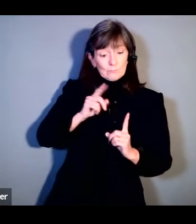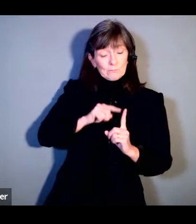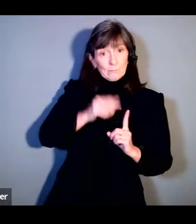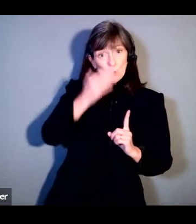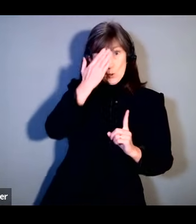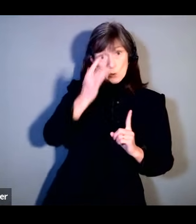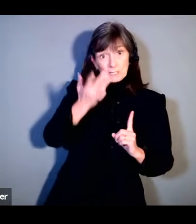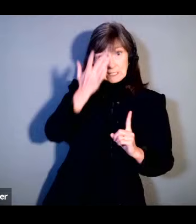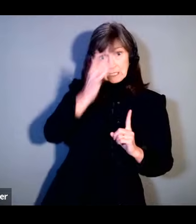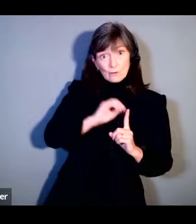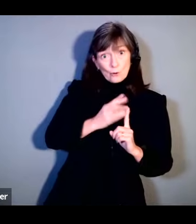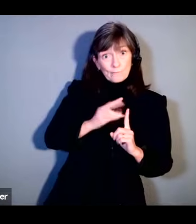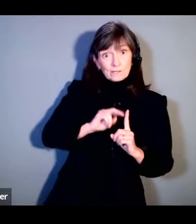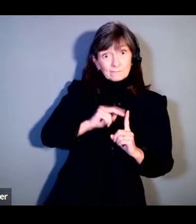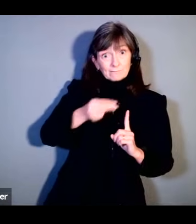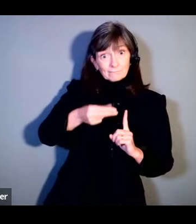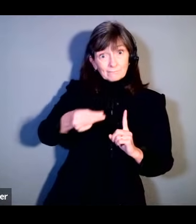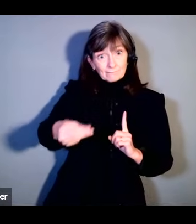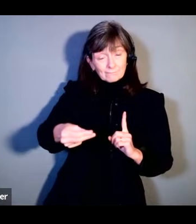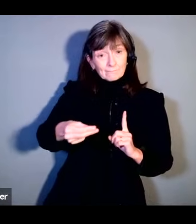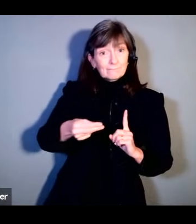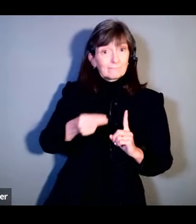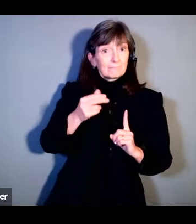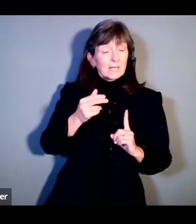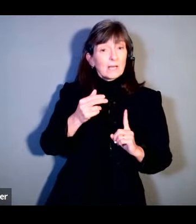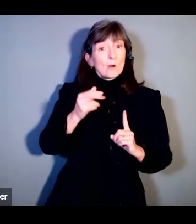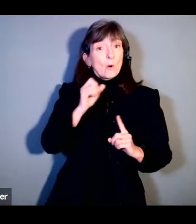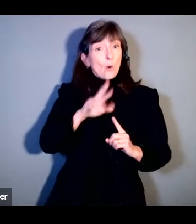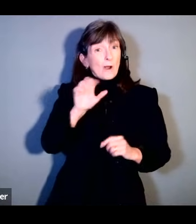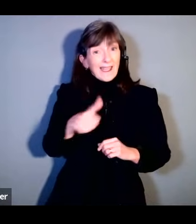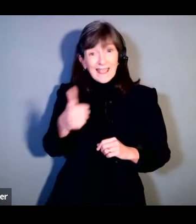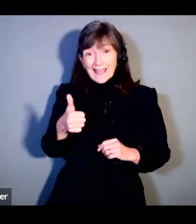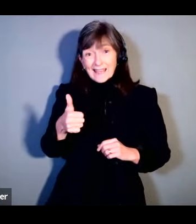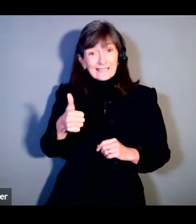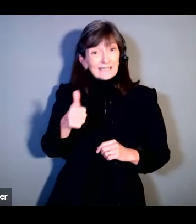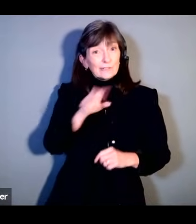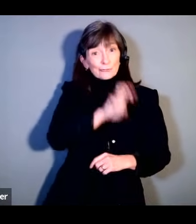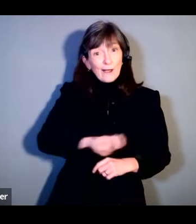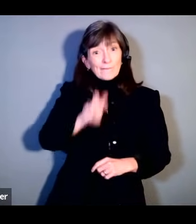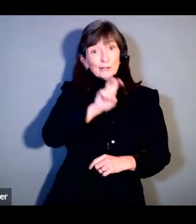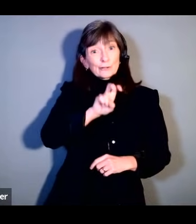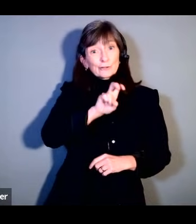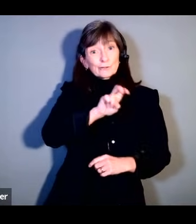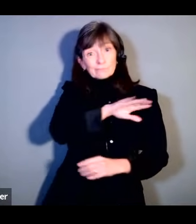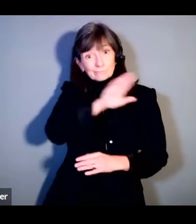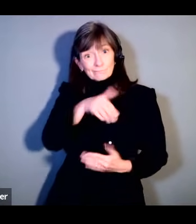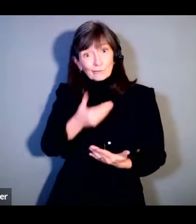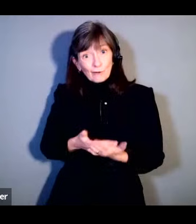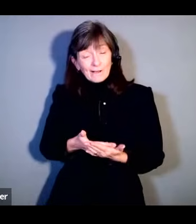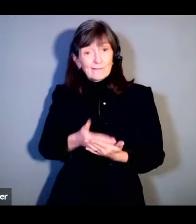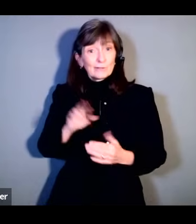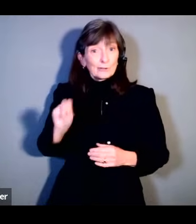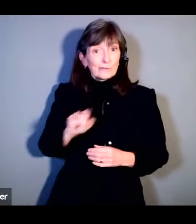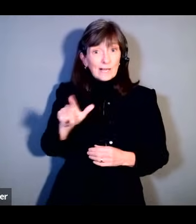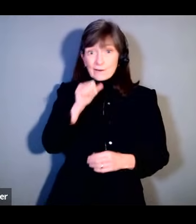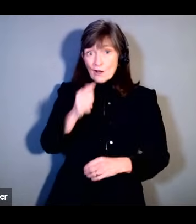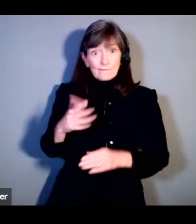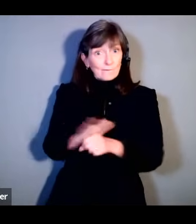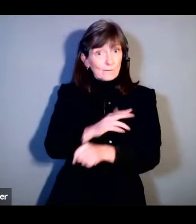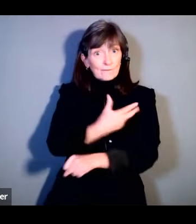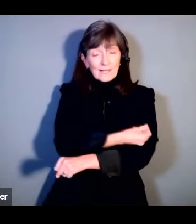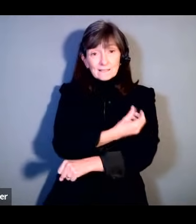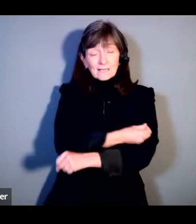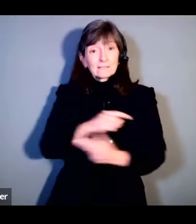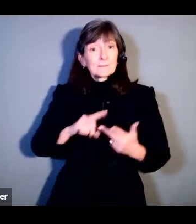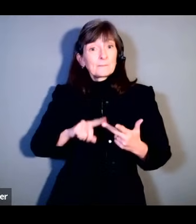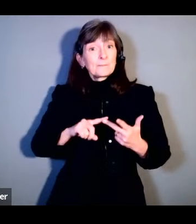COVID-19, travelers arriving to Newfoundland and Labrador that are not fully vaccinated, anyone who has received a notification from the COVID-19 Alert